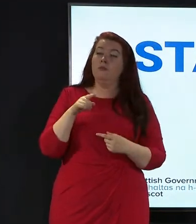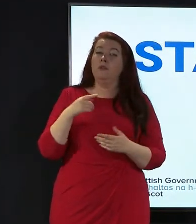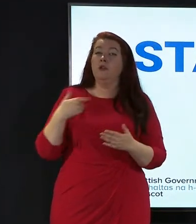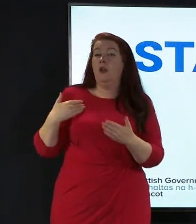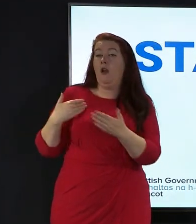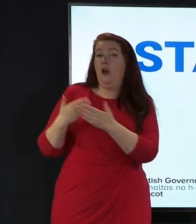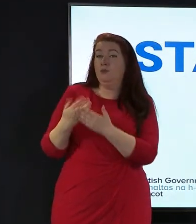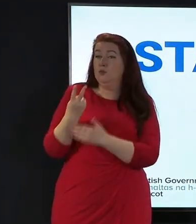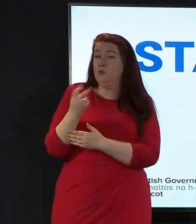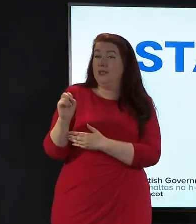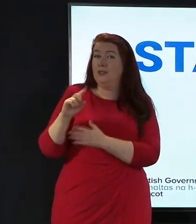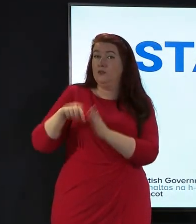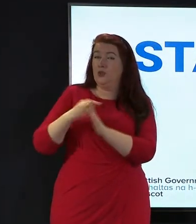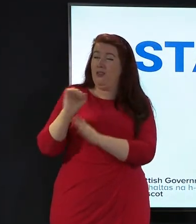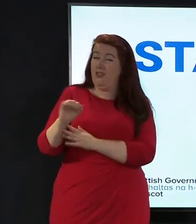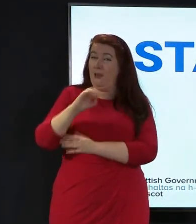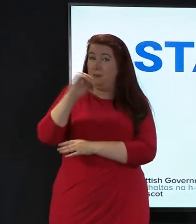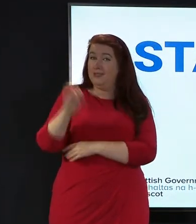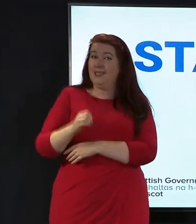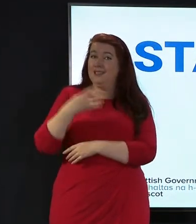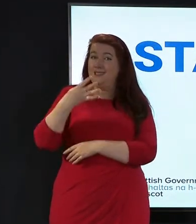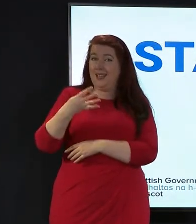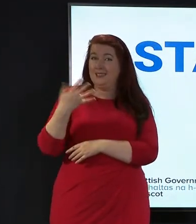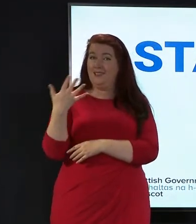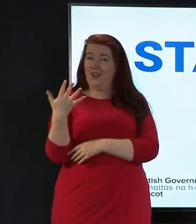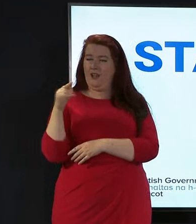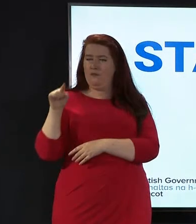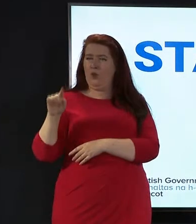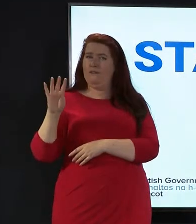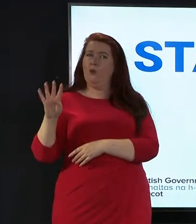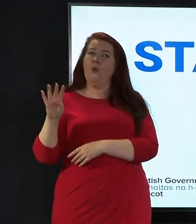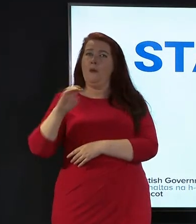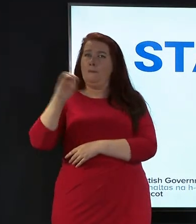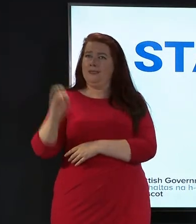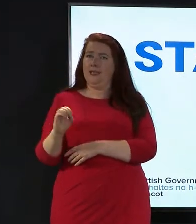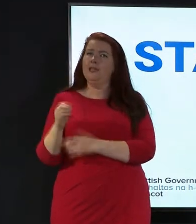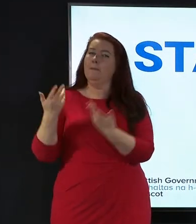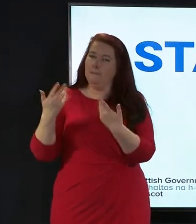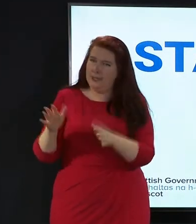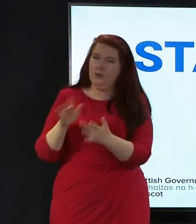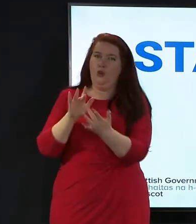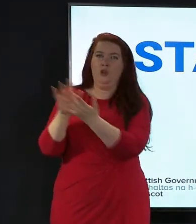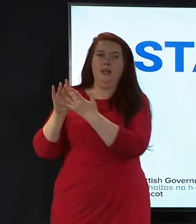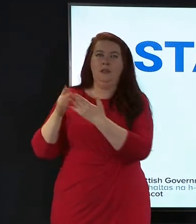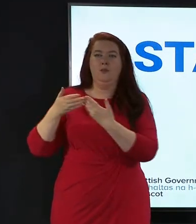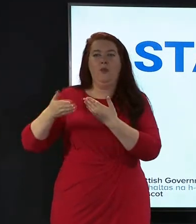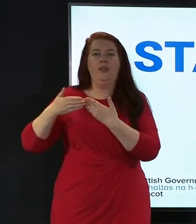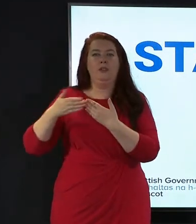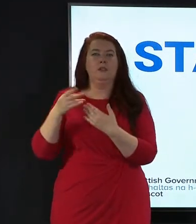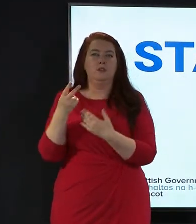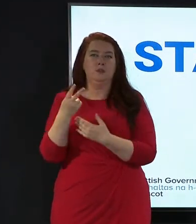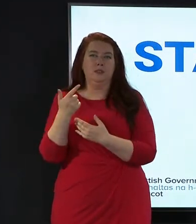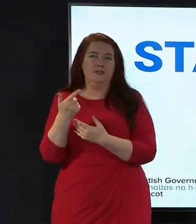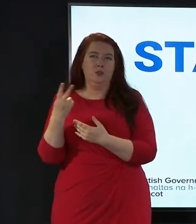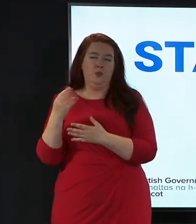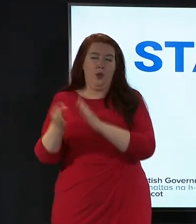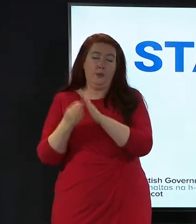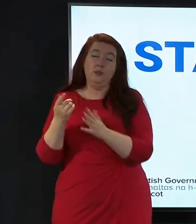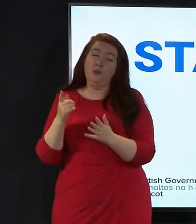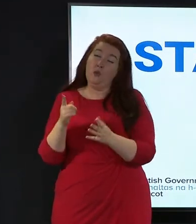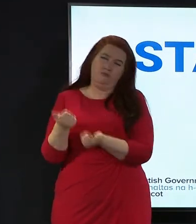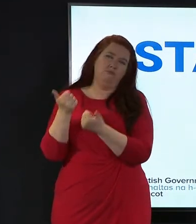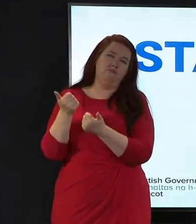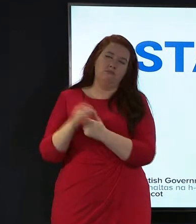Protect was 95.4. So it's meeting that target, but we continue to assess. And obviously Test and